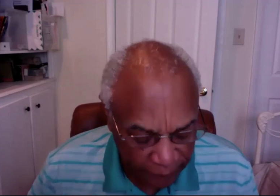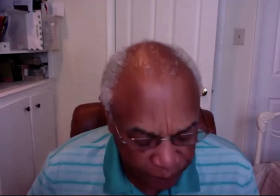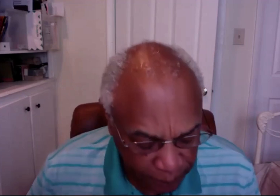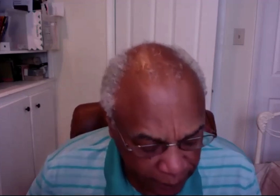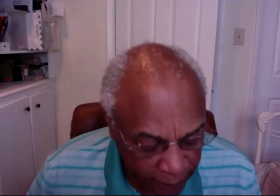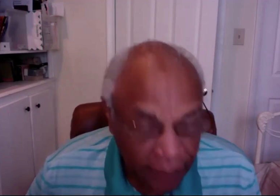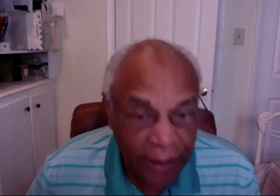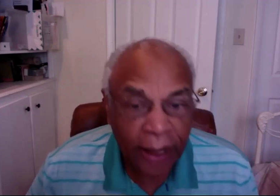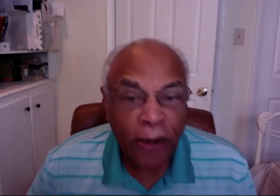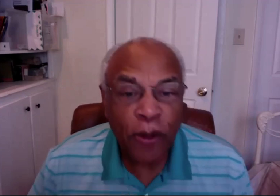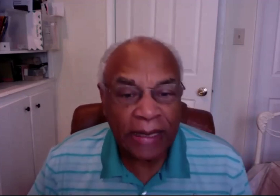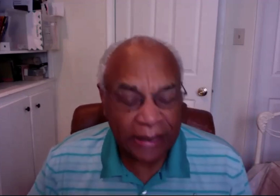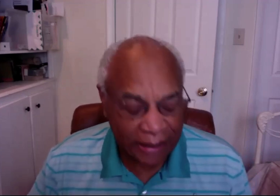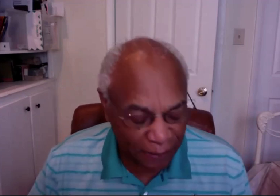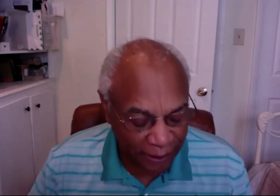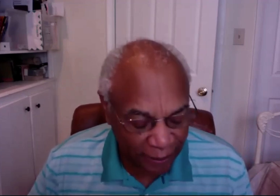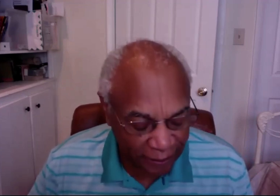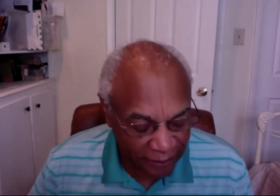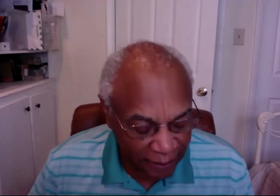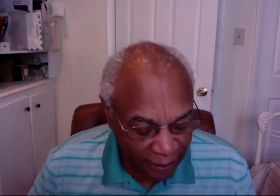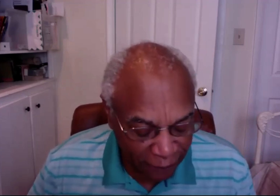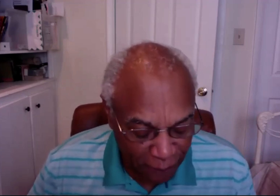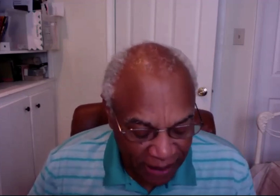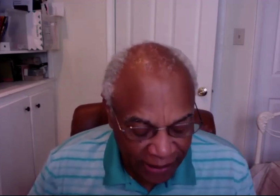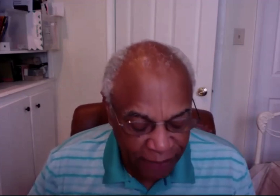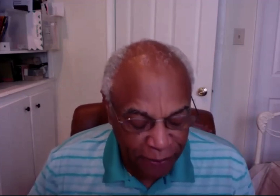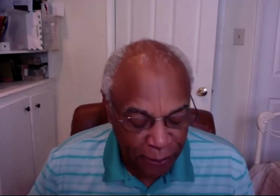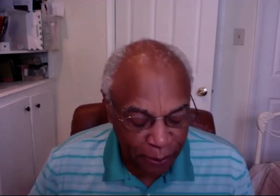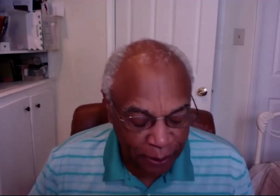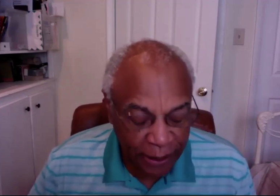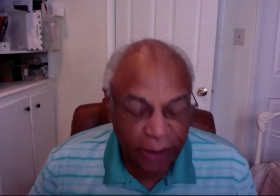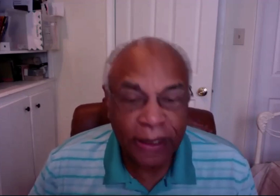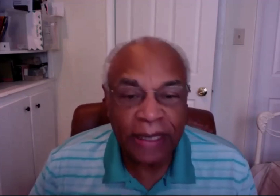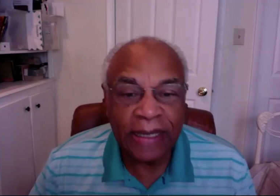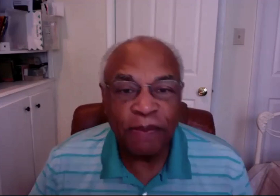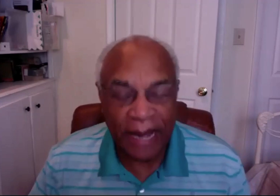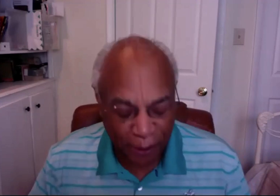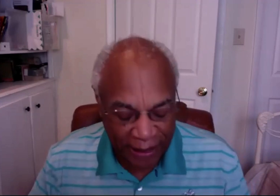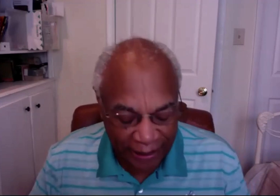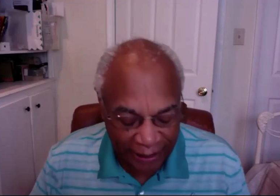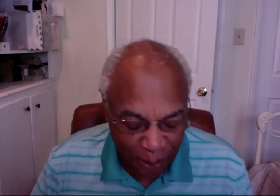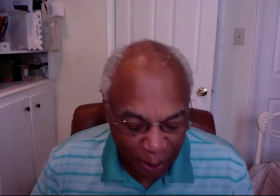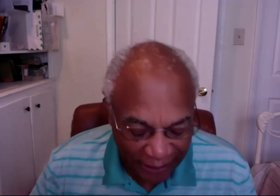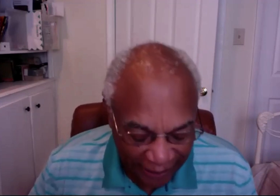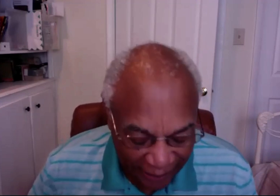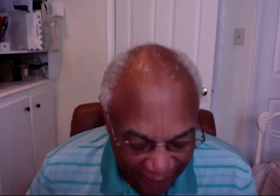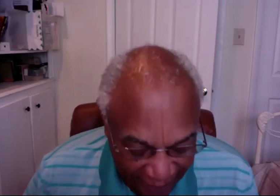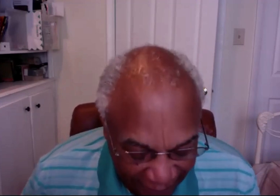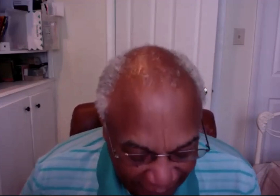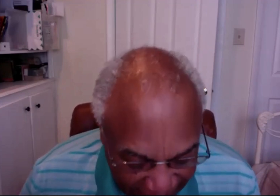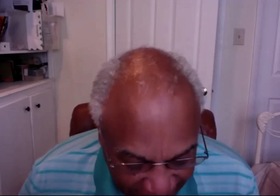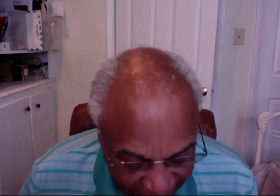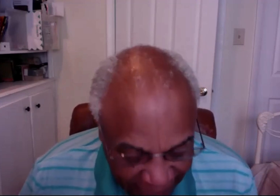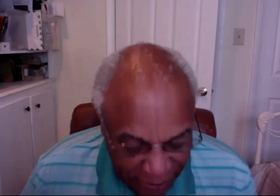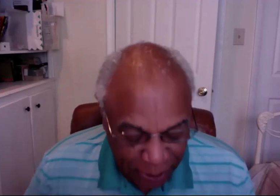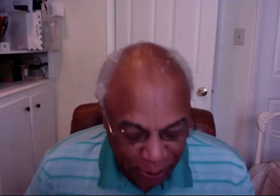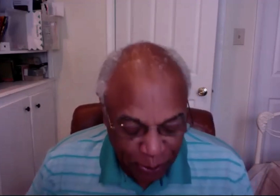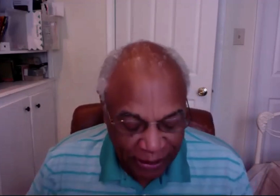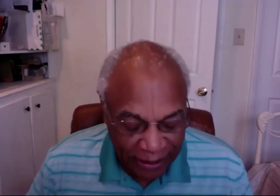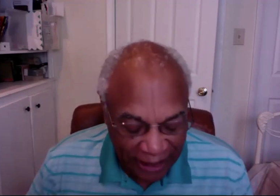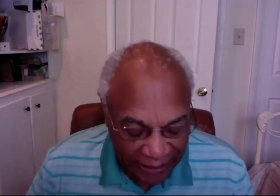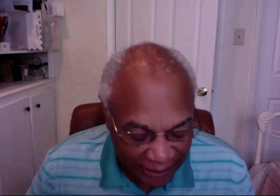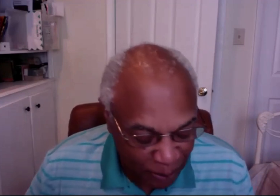ongoing. While it's difficult for many of you looking at my gray hair and bald head